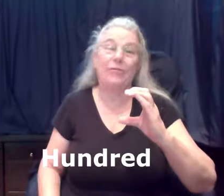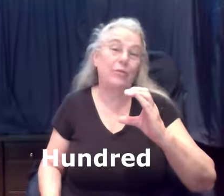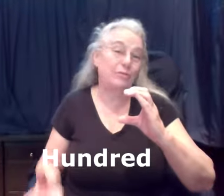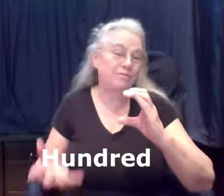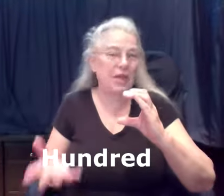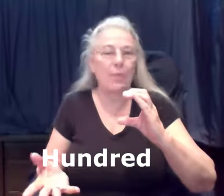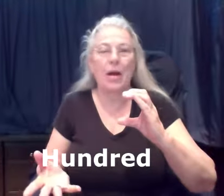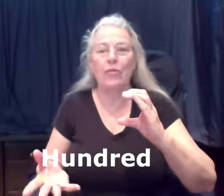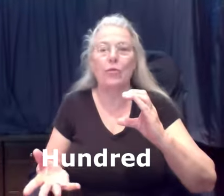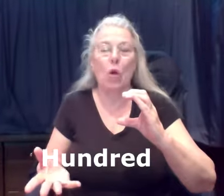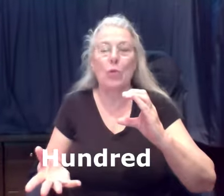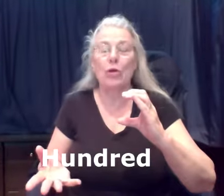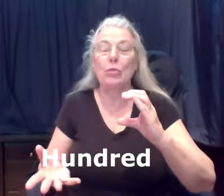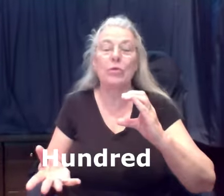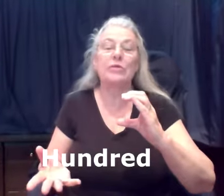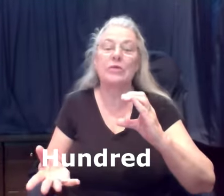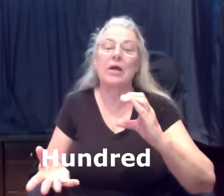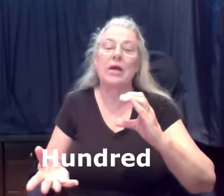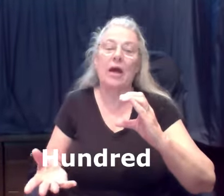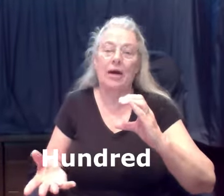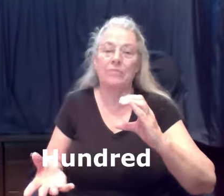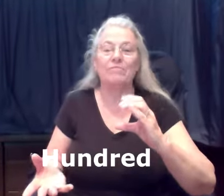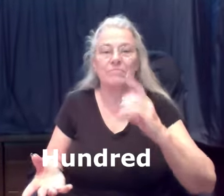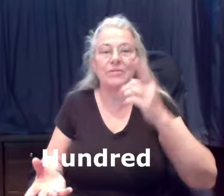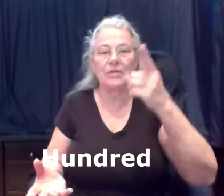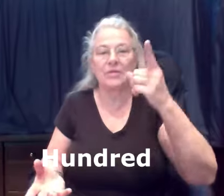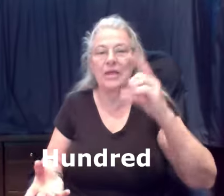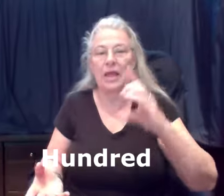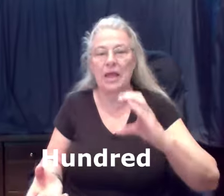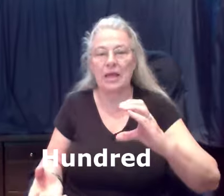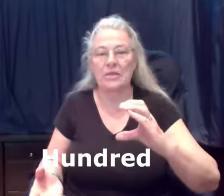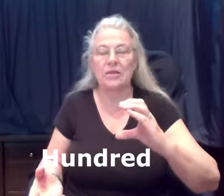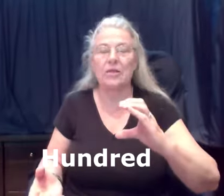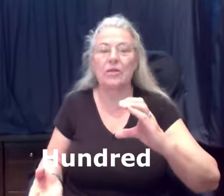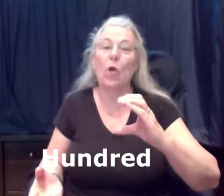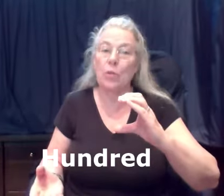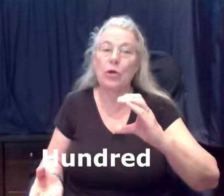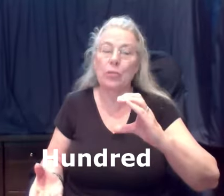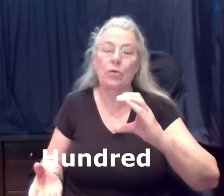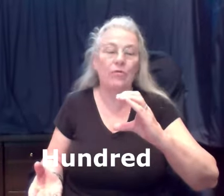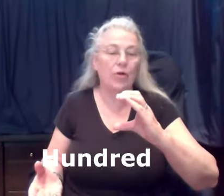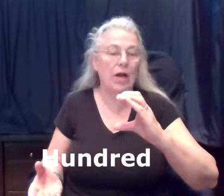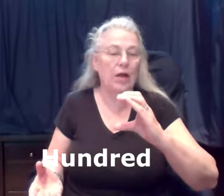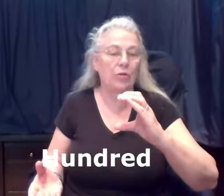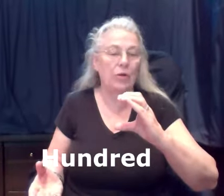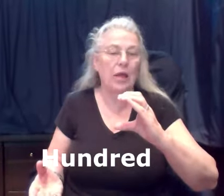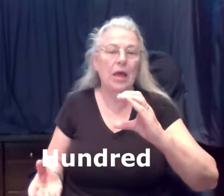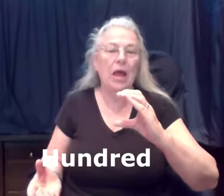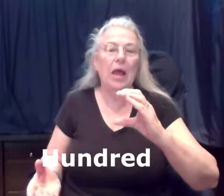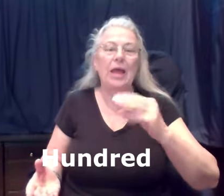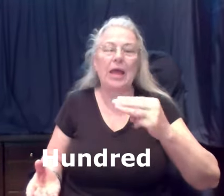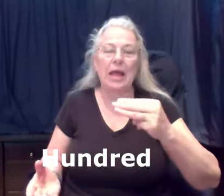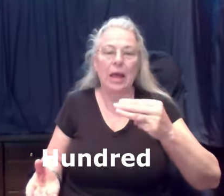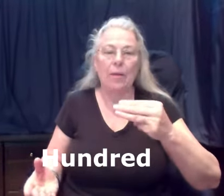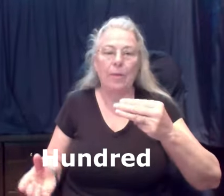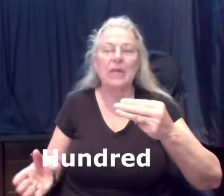you think about the Roman numerals, C is the Roman numeral for a hundred. M is